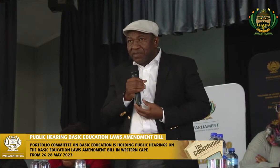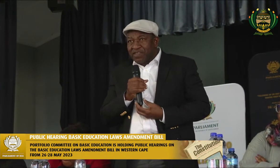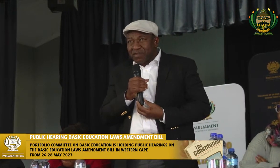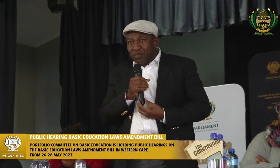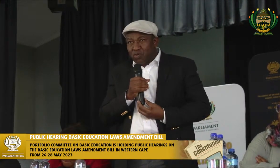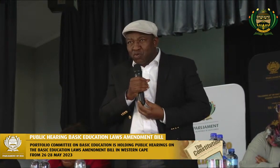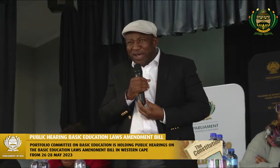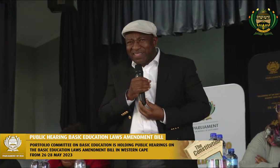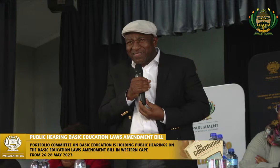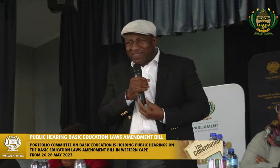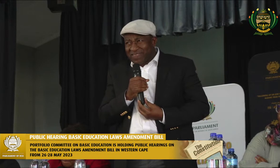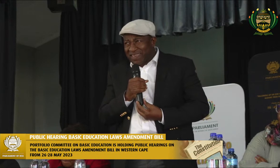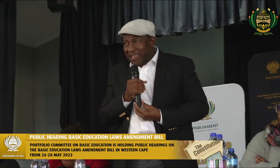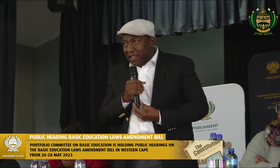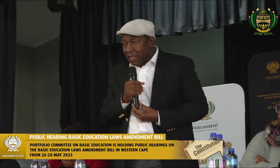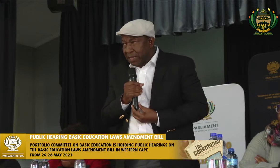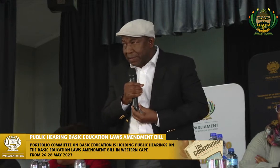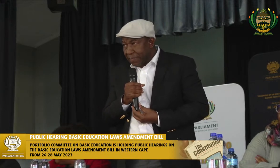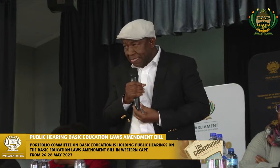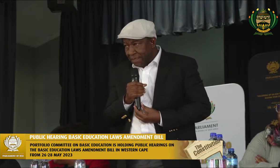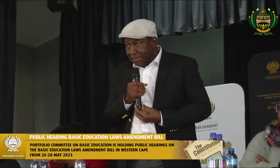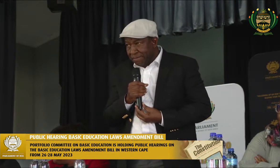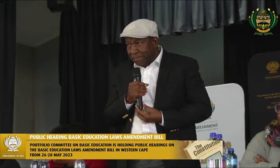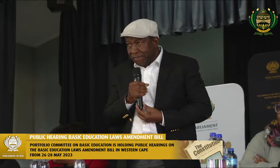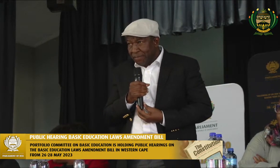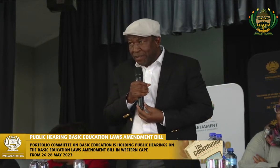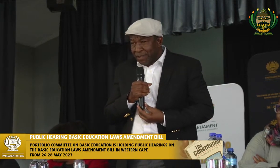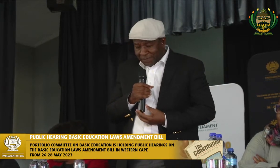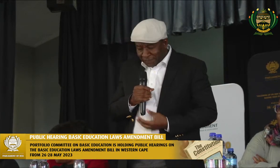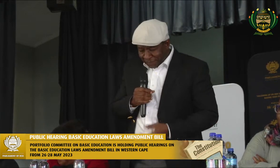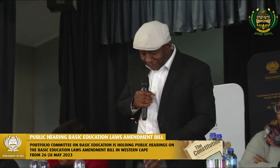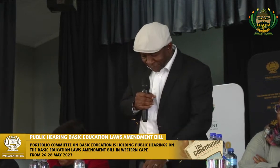father's name is Muratsetsa.